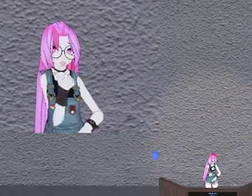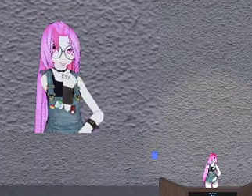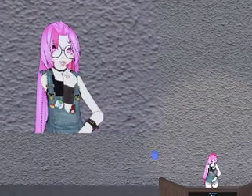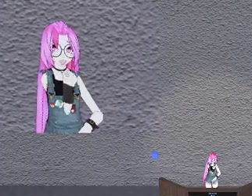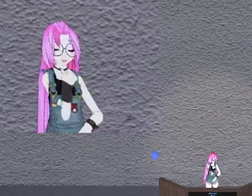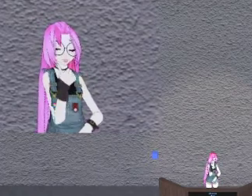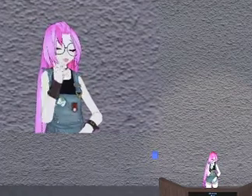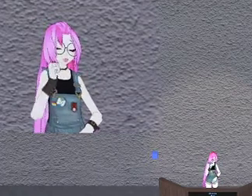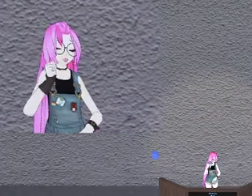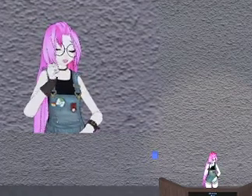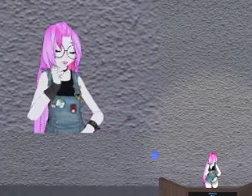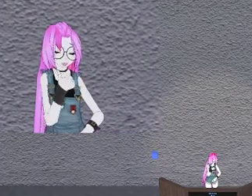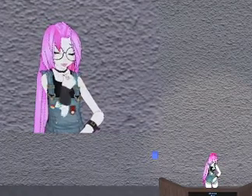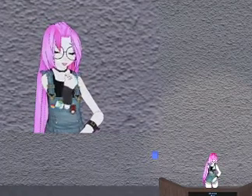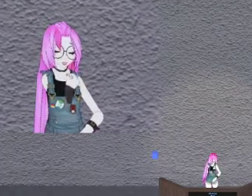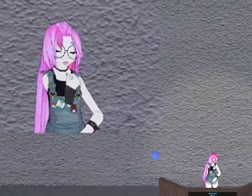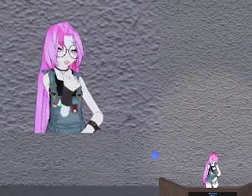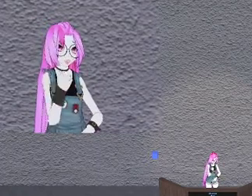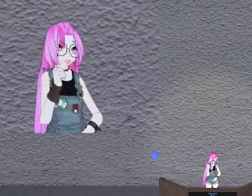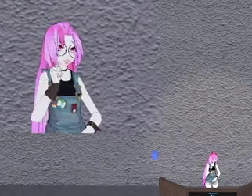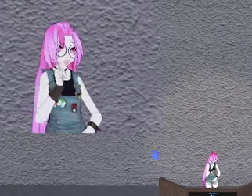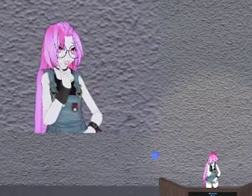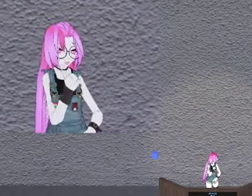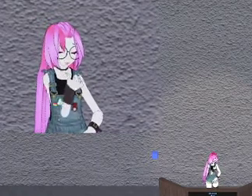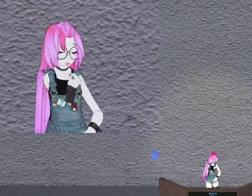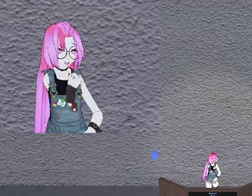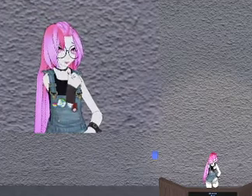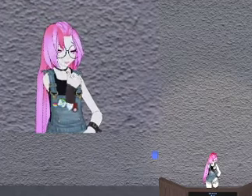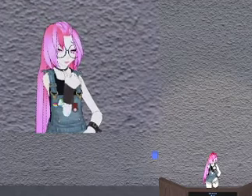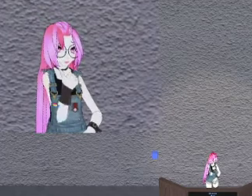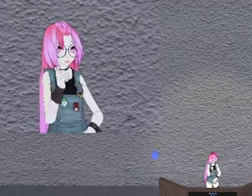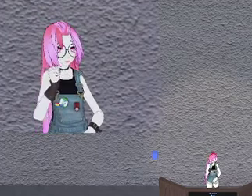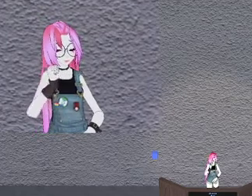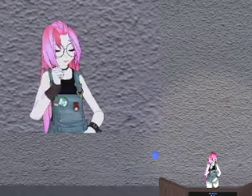the movement of something happening that's wrong, which is a mistake.